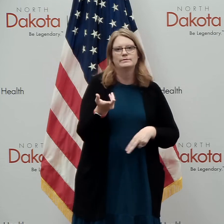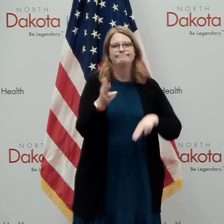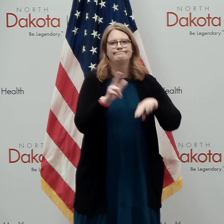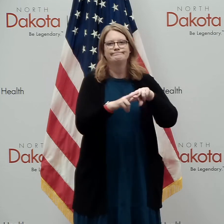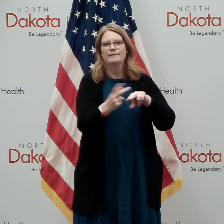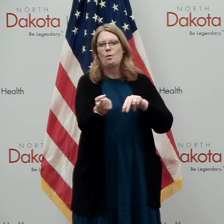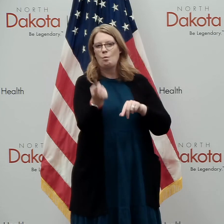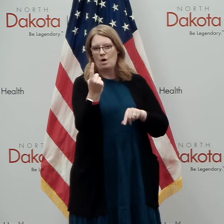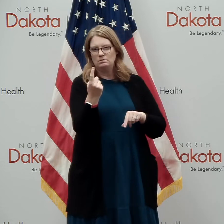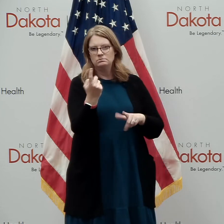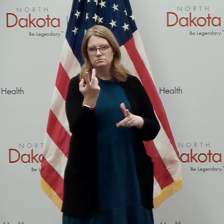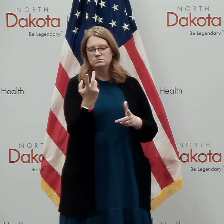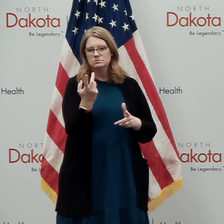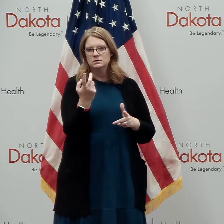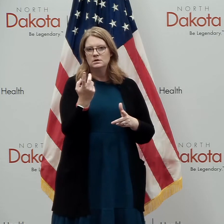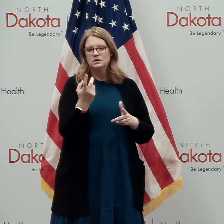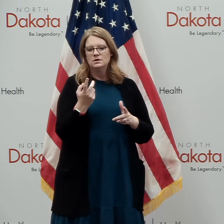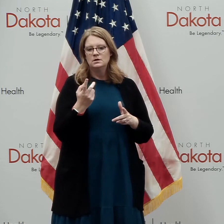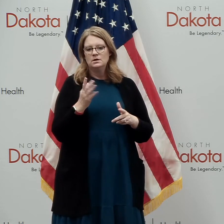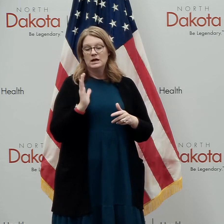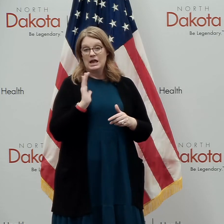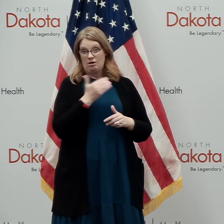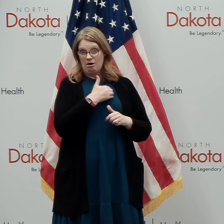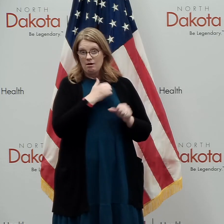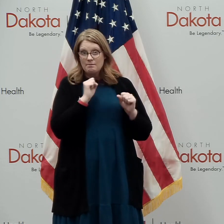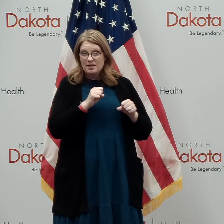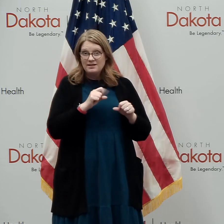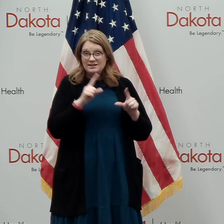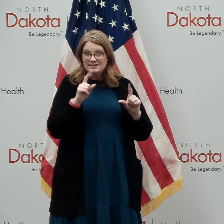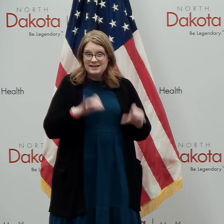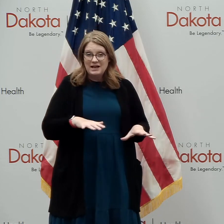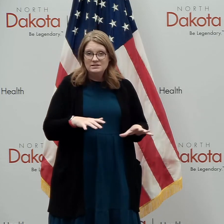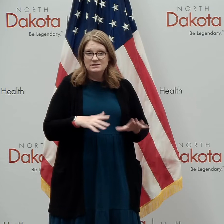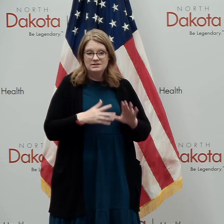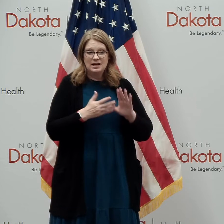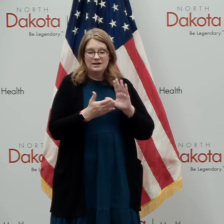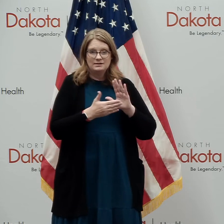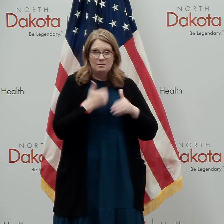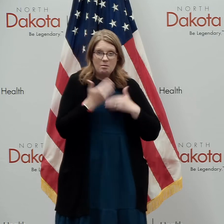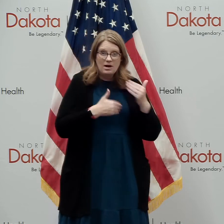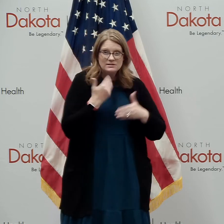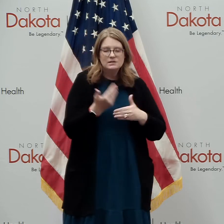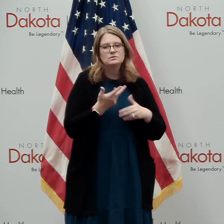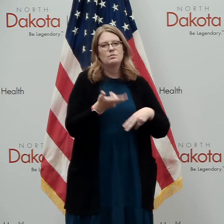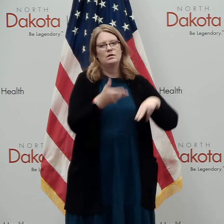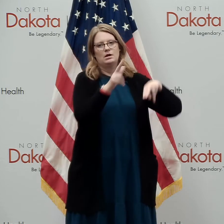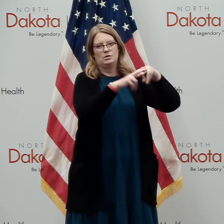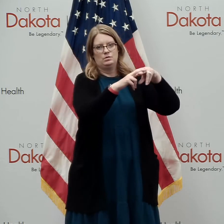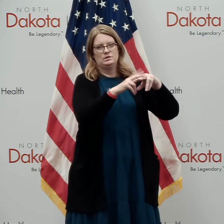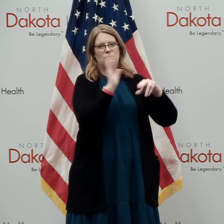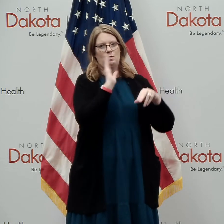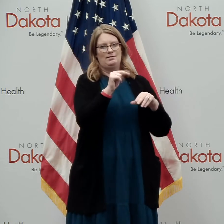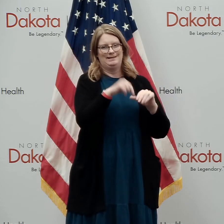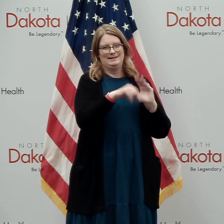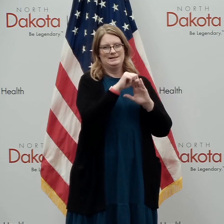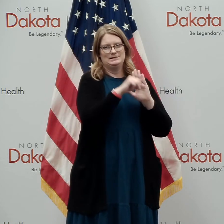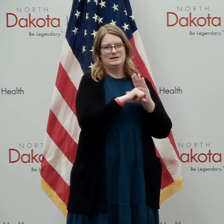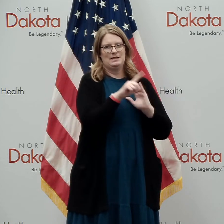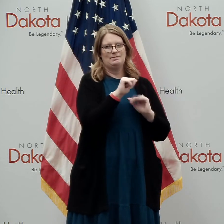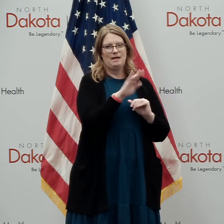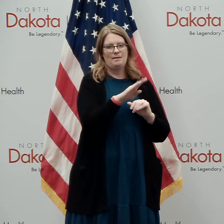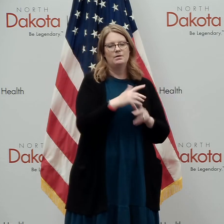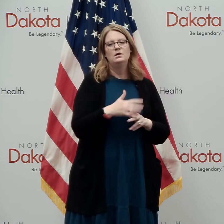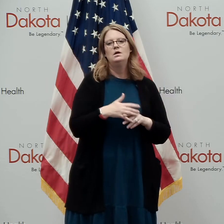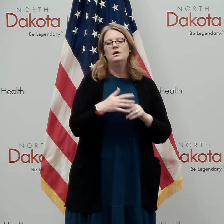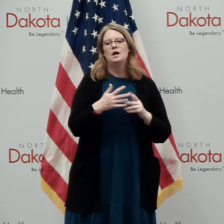but we're again continue to gain in our capacity in terms of being able to process here at the state lab. And then I would also say too, the state